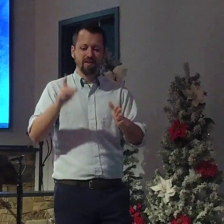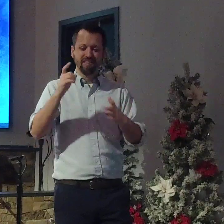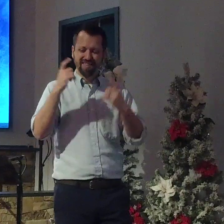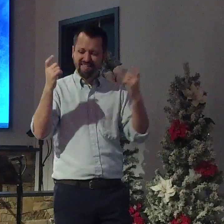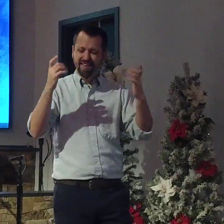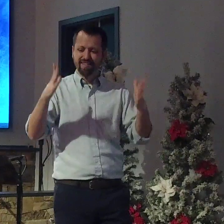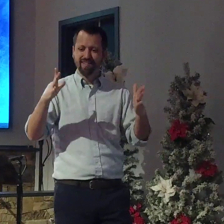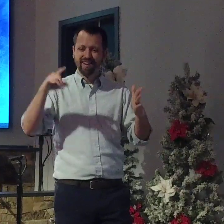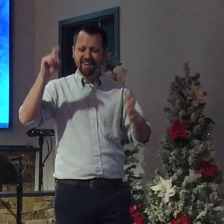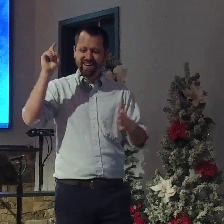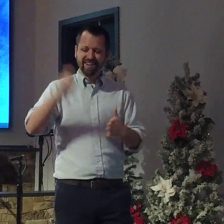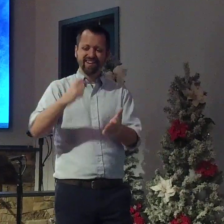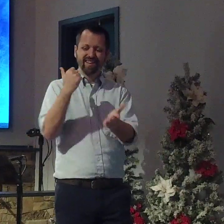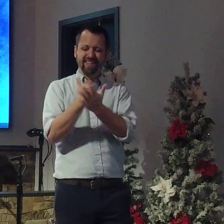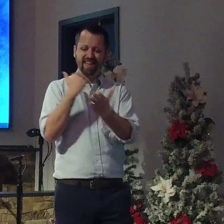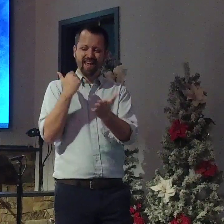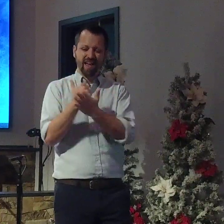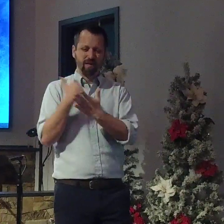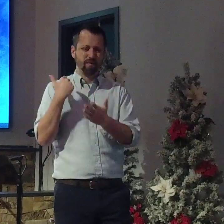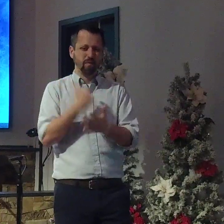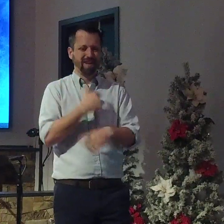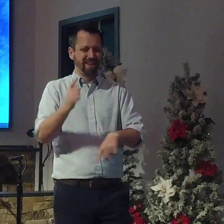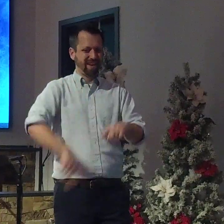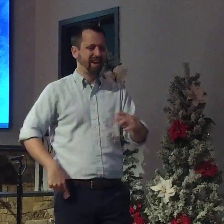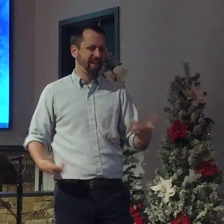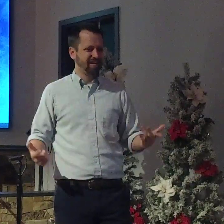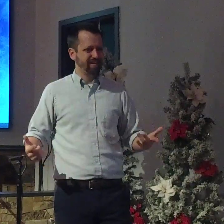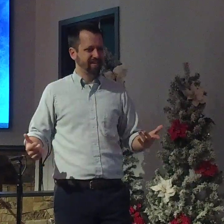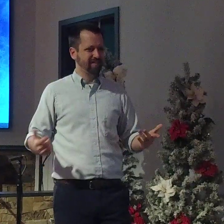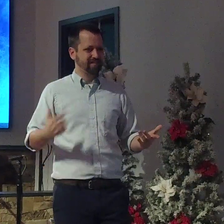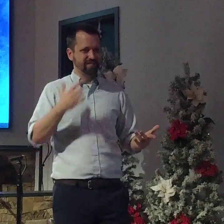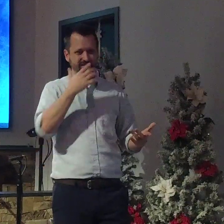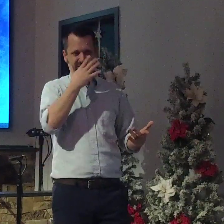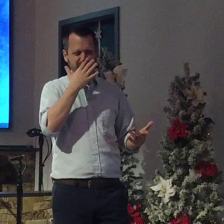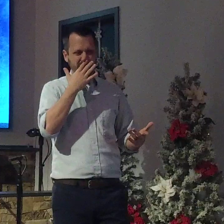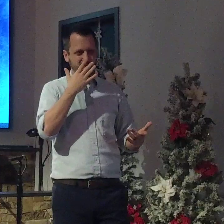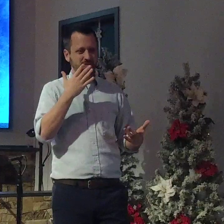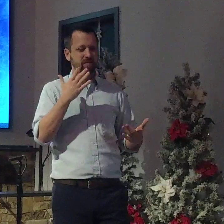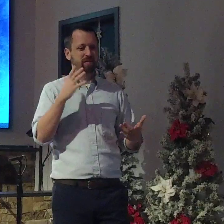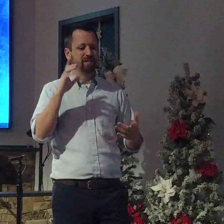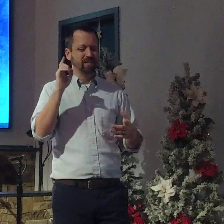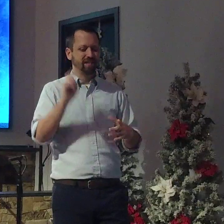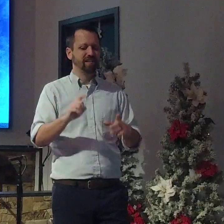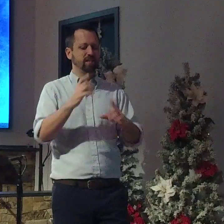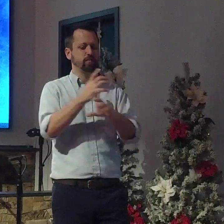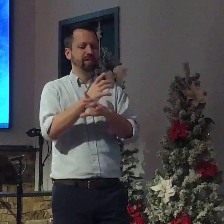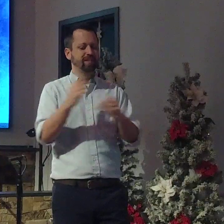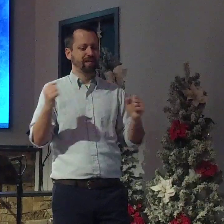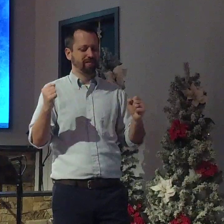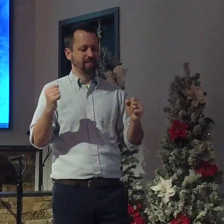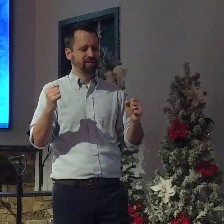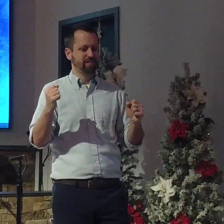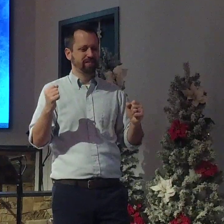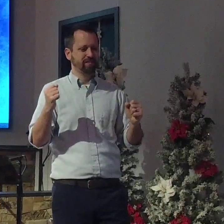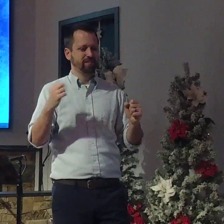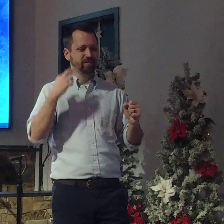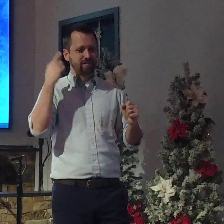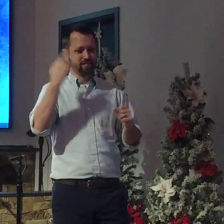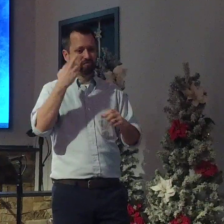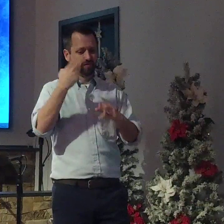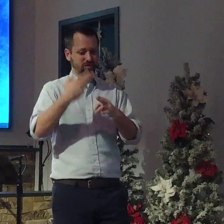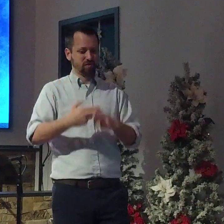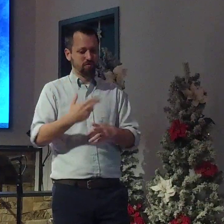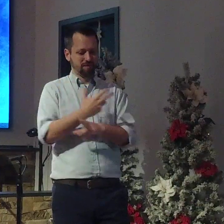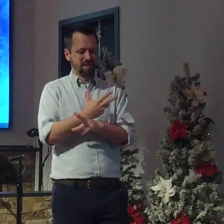God's Ten Commandments do for us today. God's Ten Commandments are like this mirror, and they reveal to